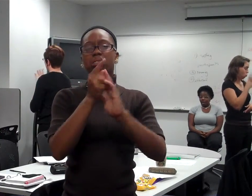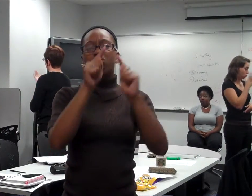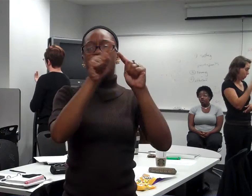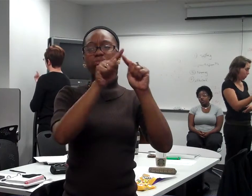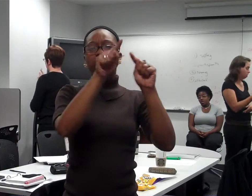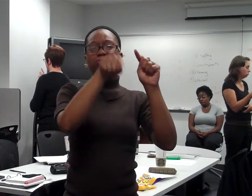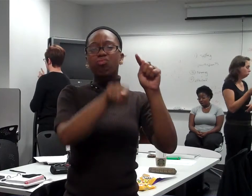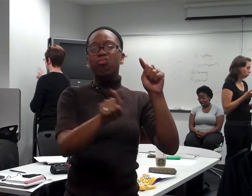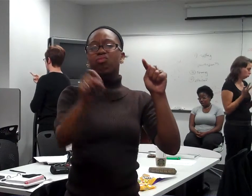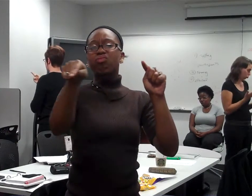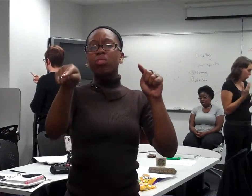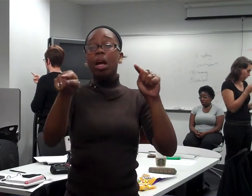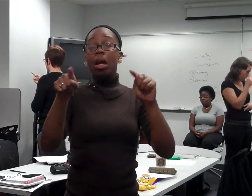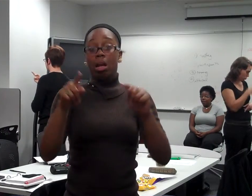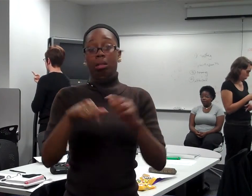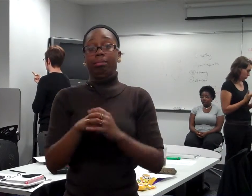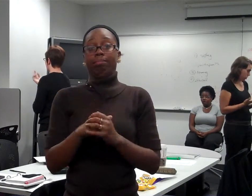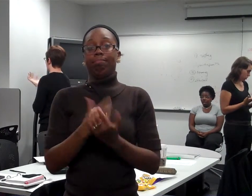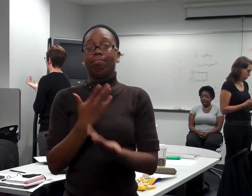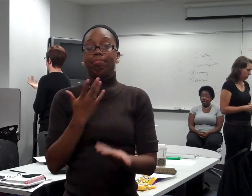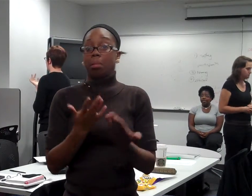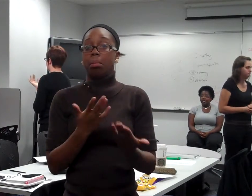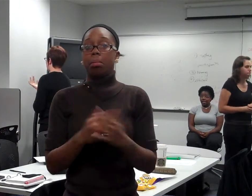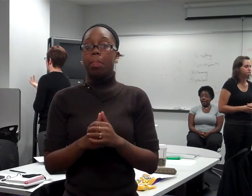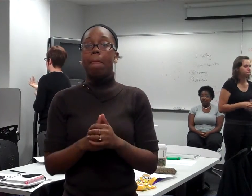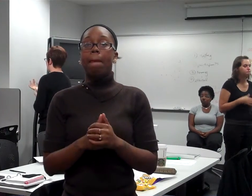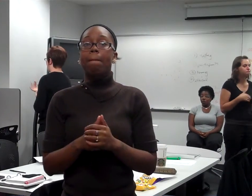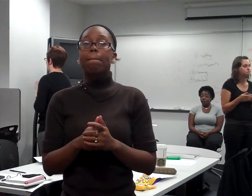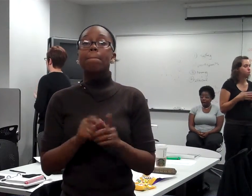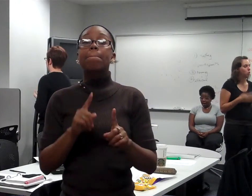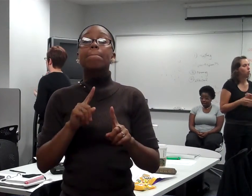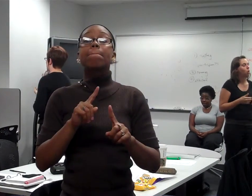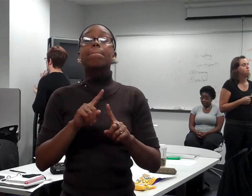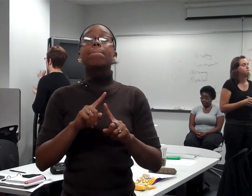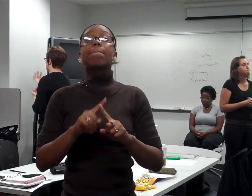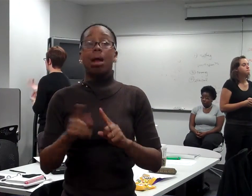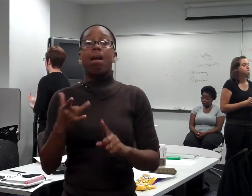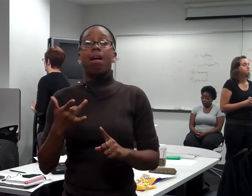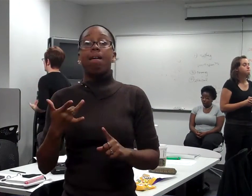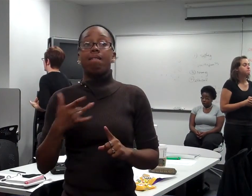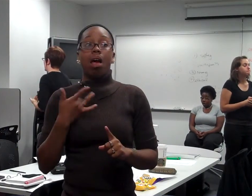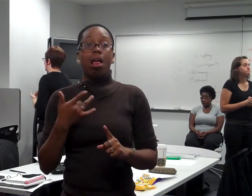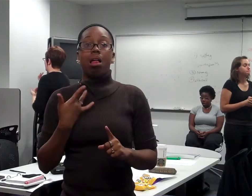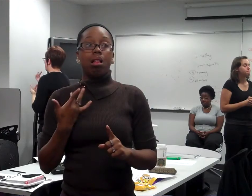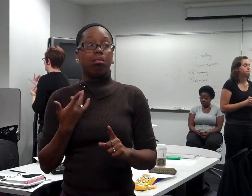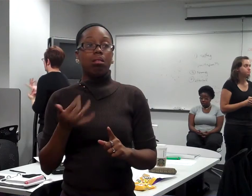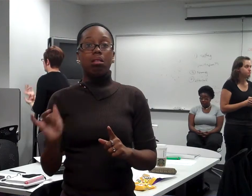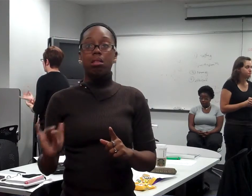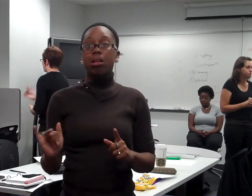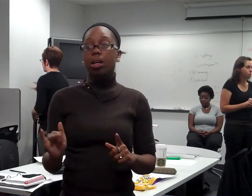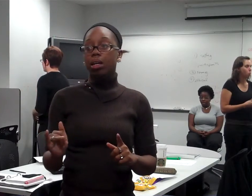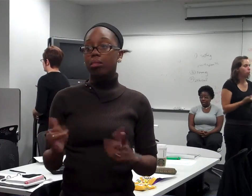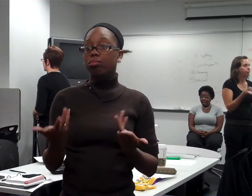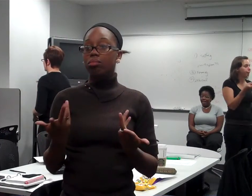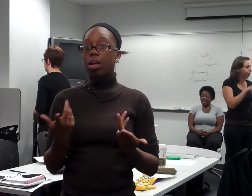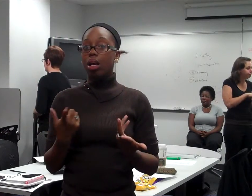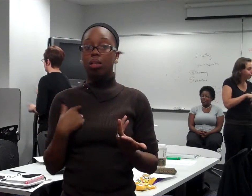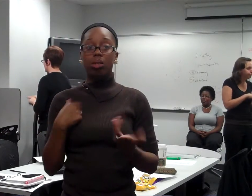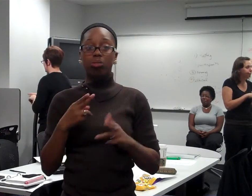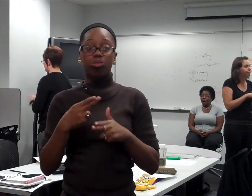line to coming out. But it felt like the entire trip had passed while they were getting on Space Mountain. I kept thinking about